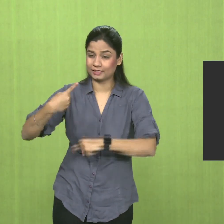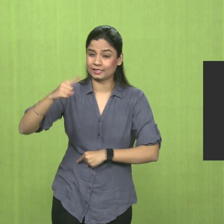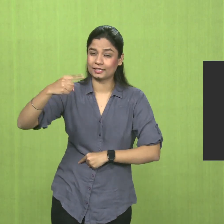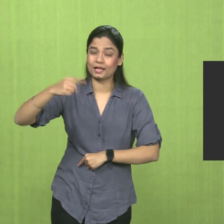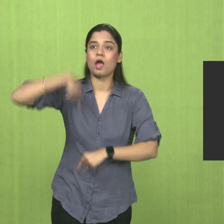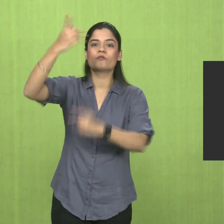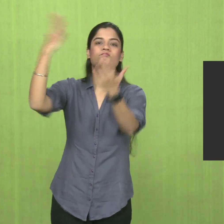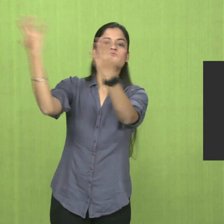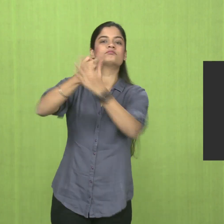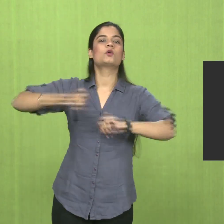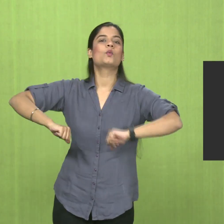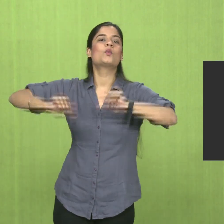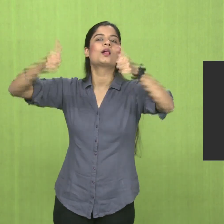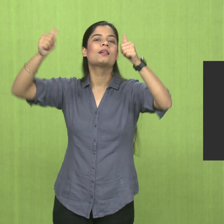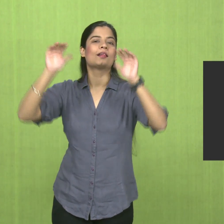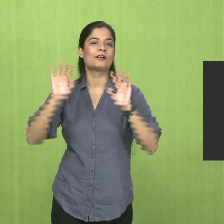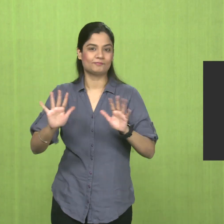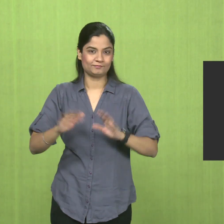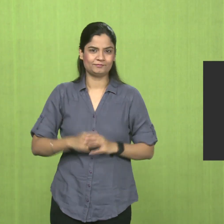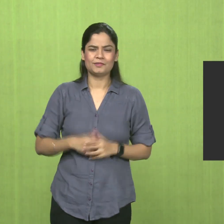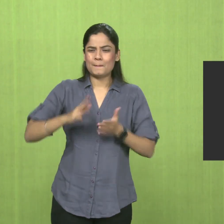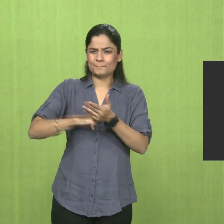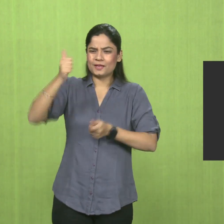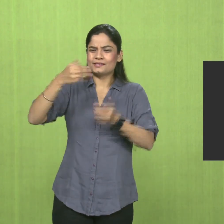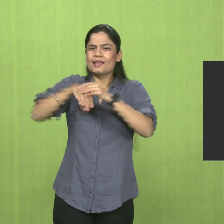the work in advance and then you can do that.